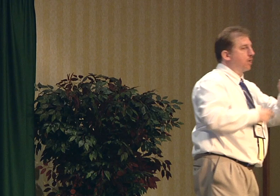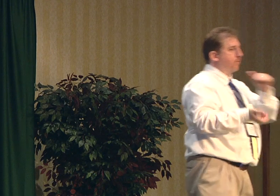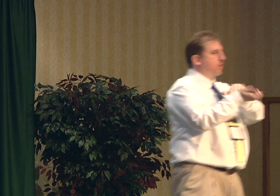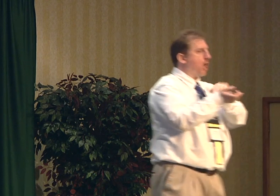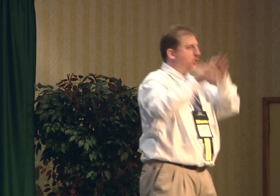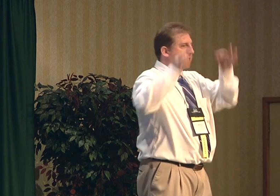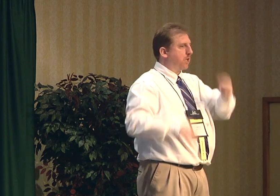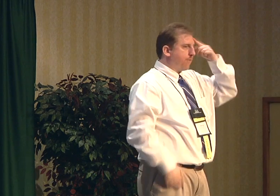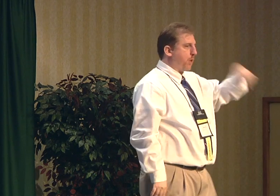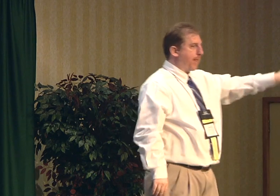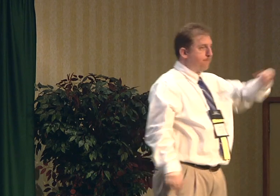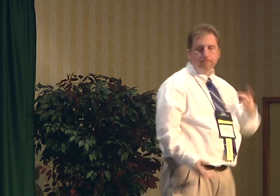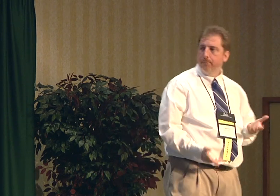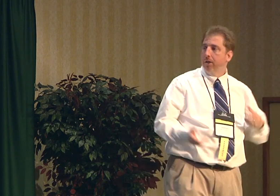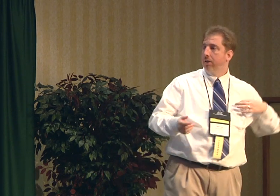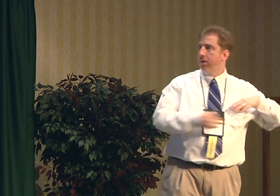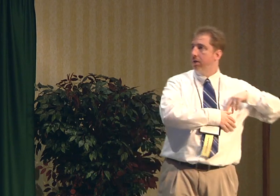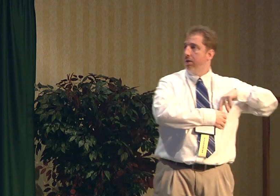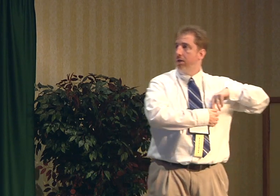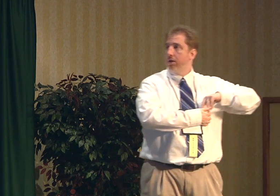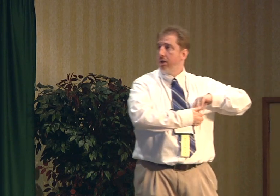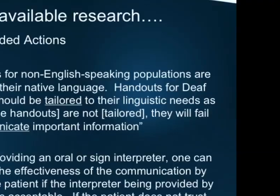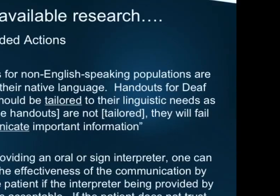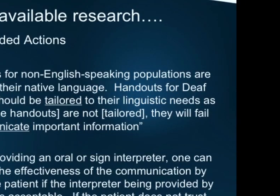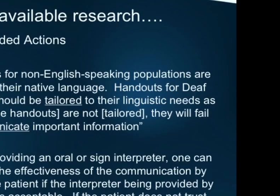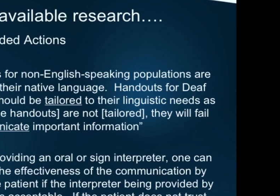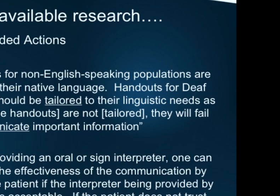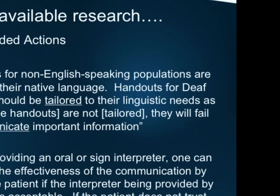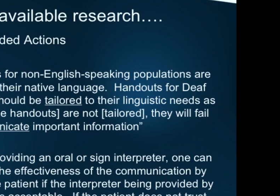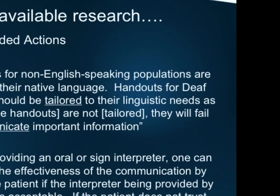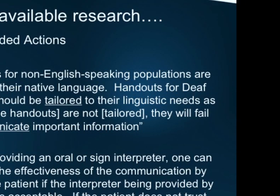better decisions about their healthcare instead of the doctor making them.